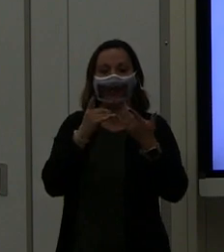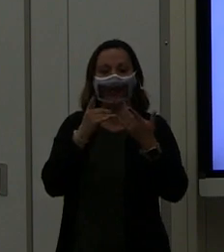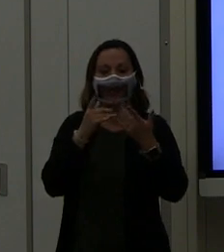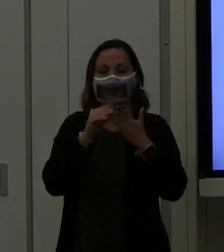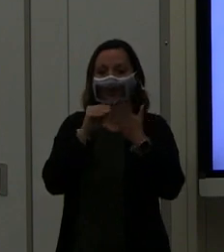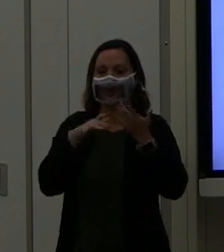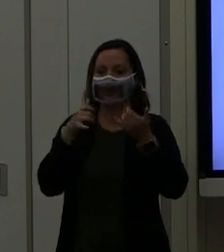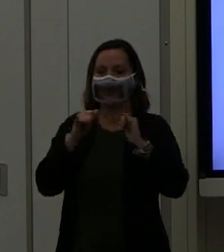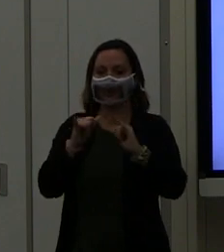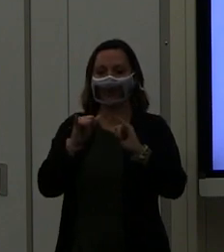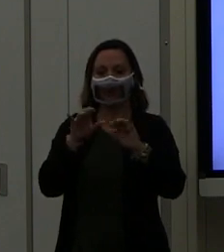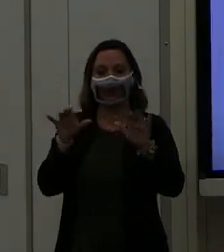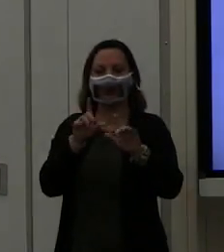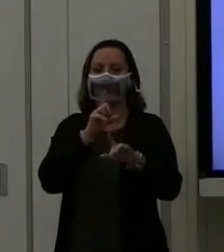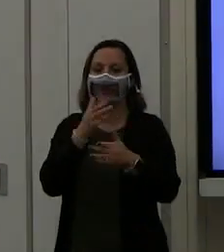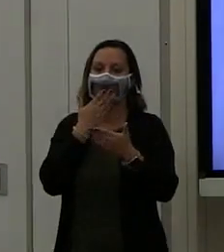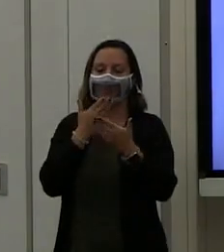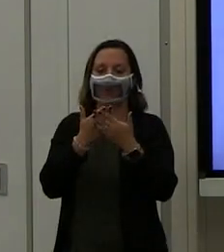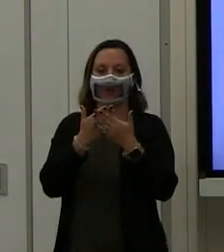average.